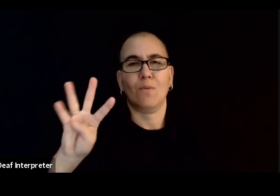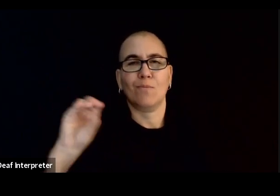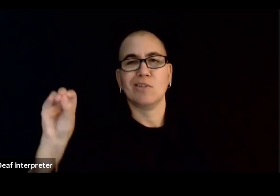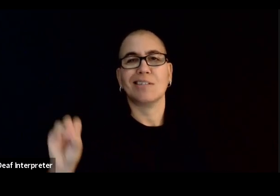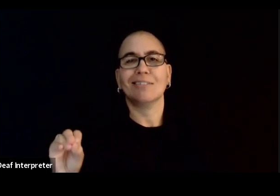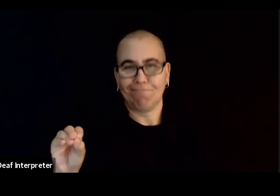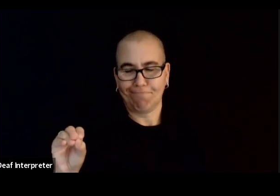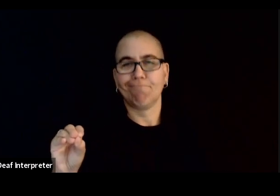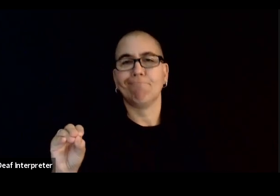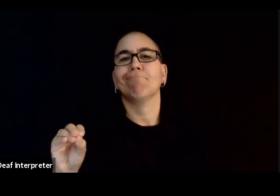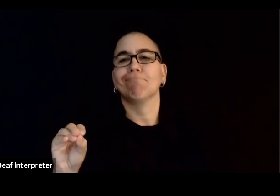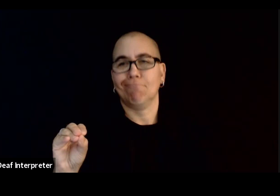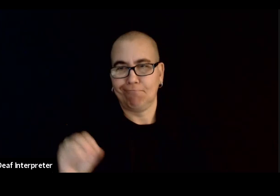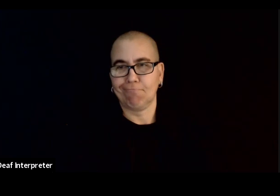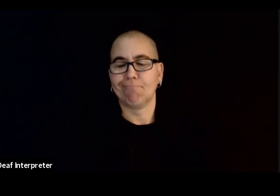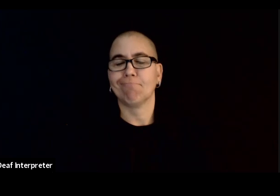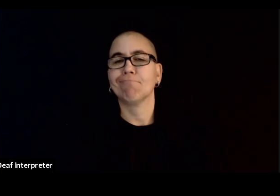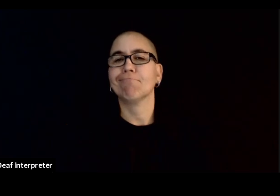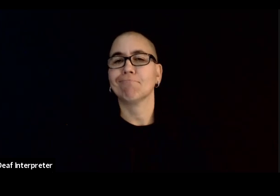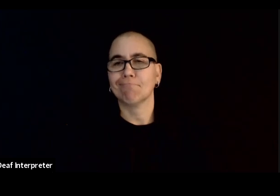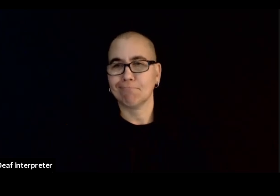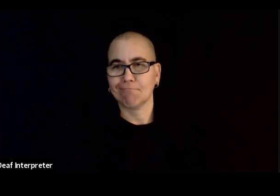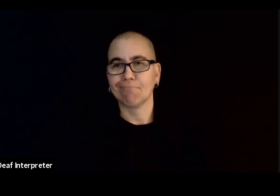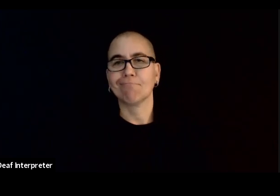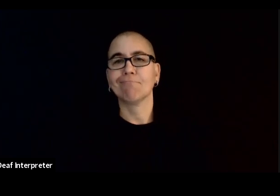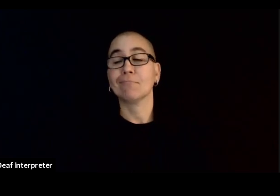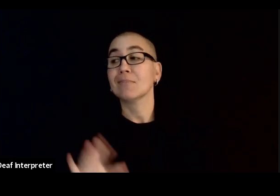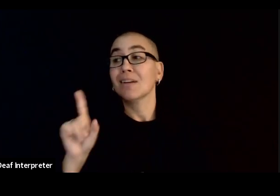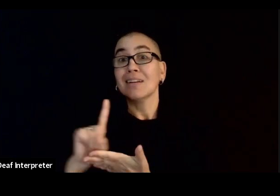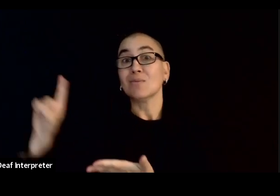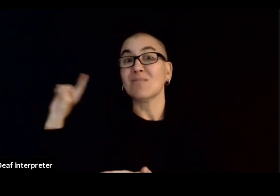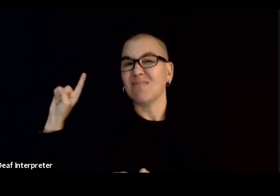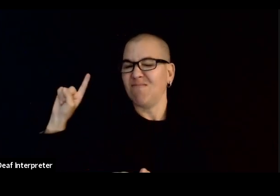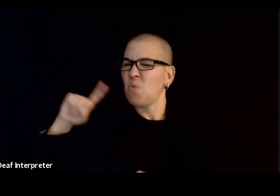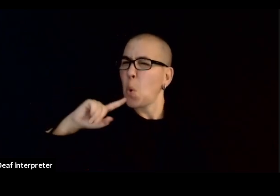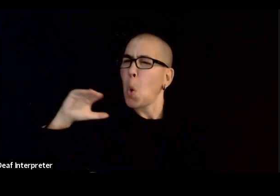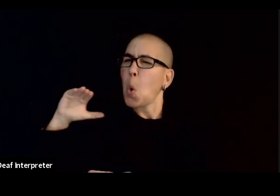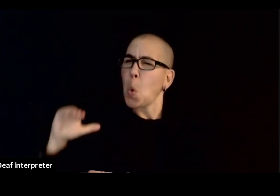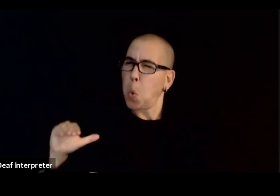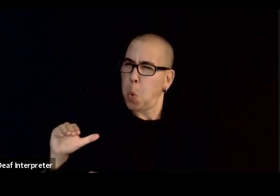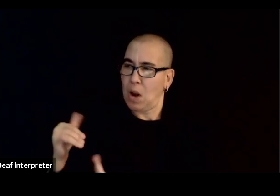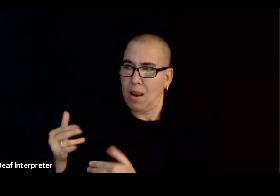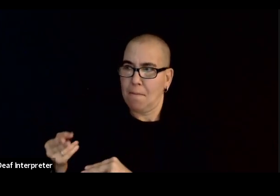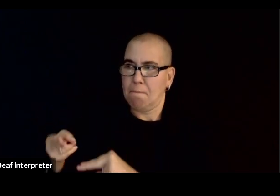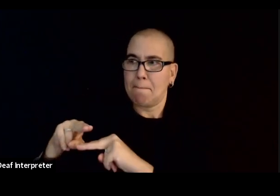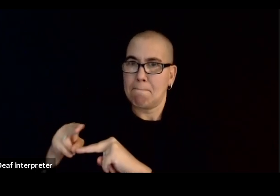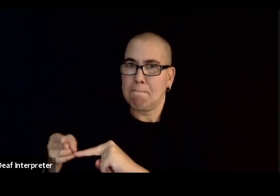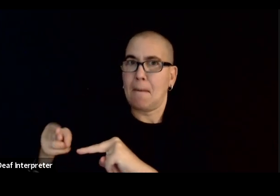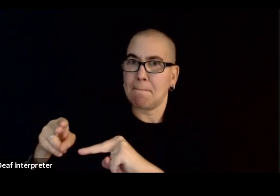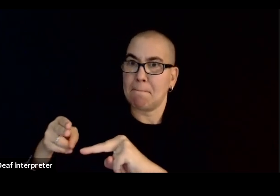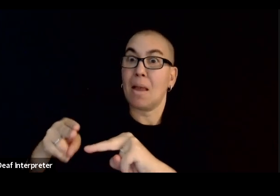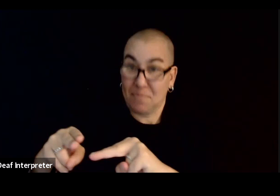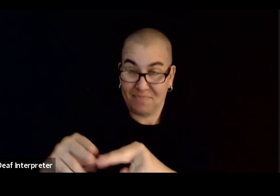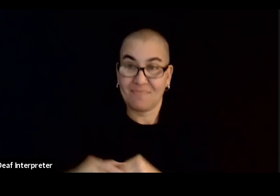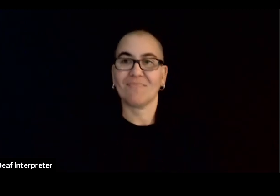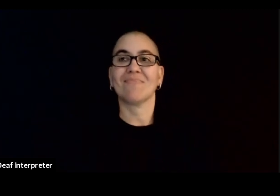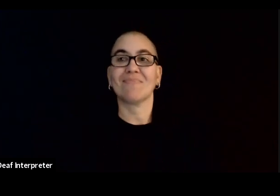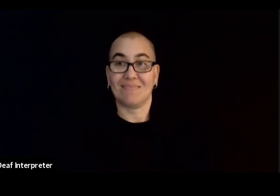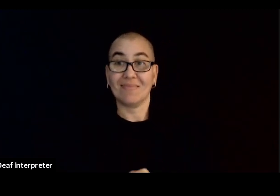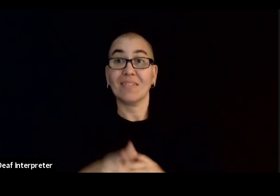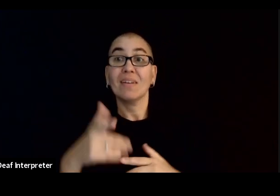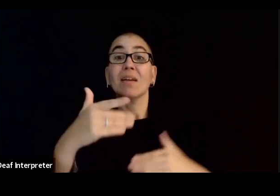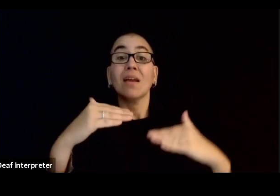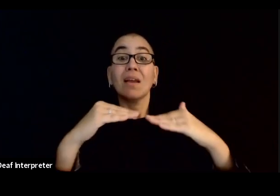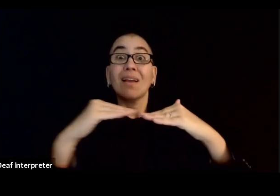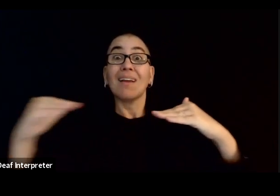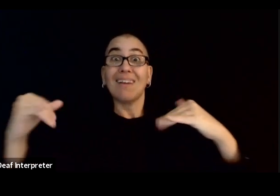week, 4.4%. We have been above the caution threshold for 2 days now. I'd like to